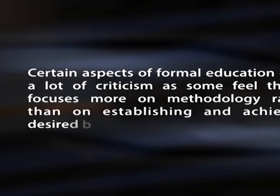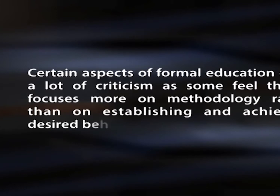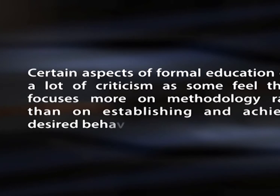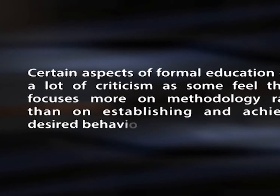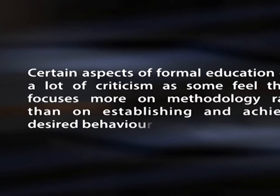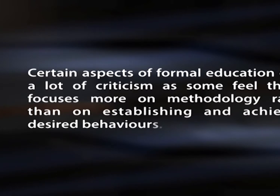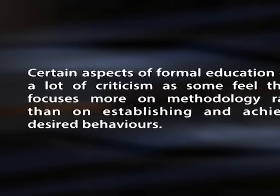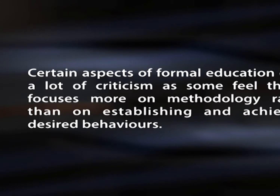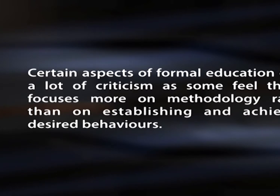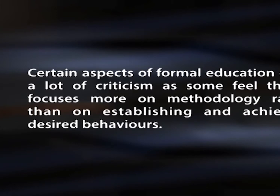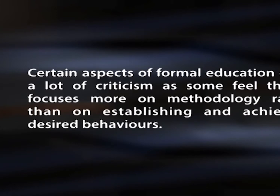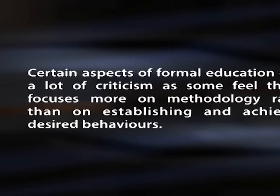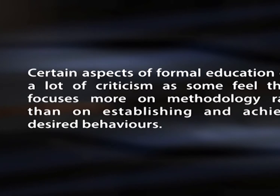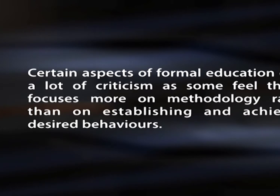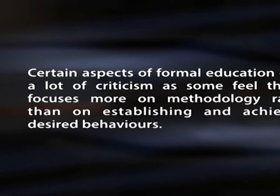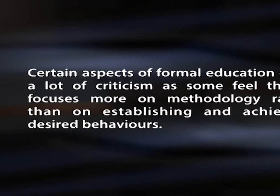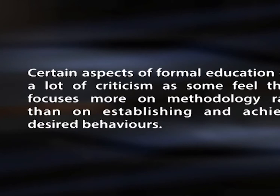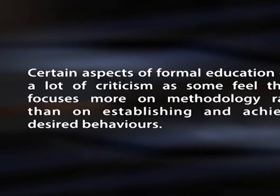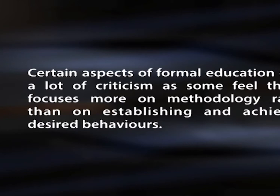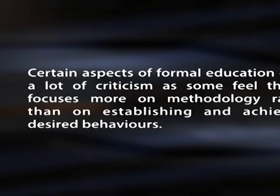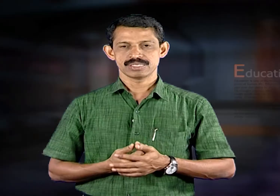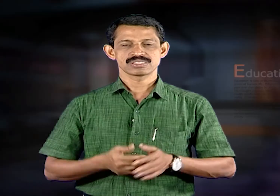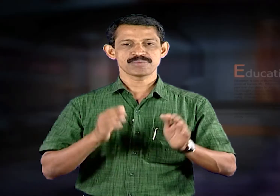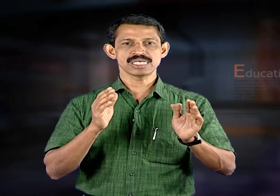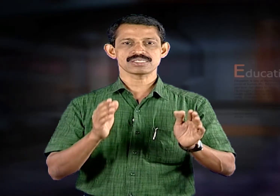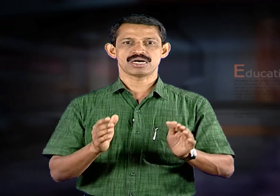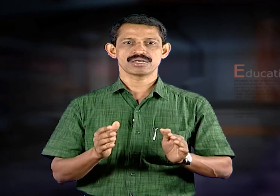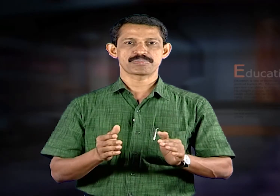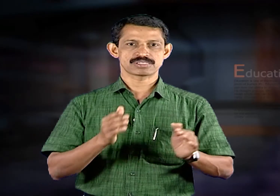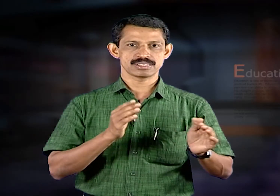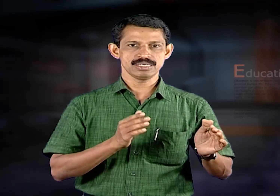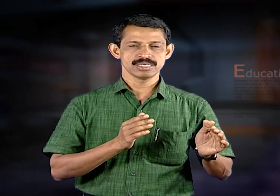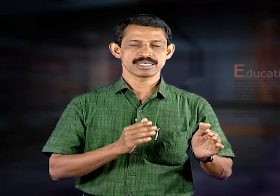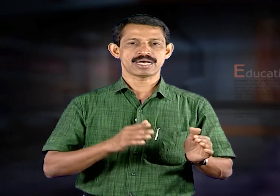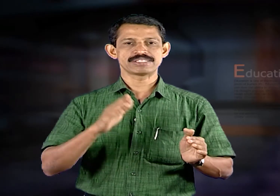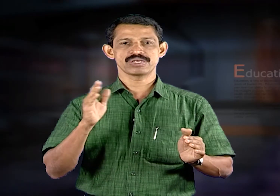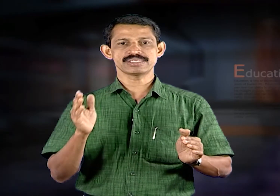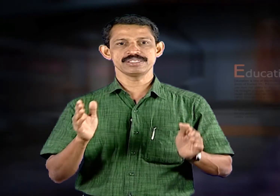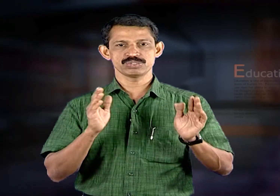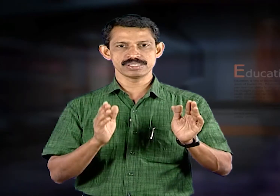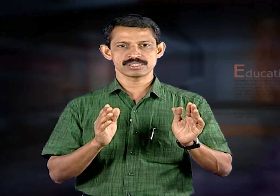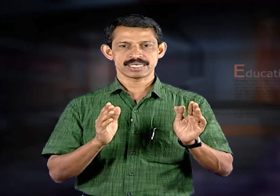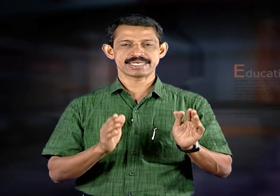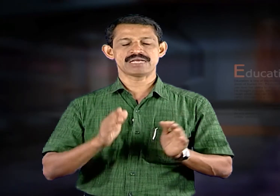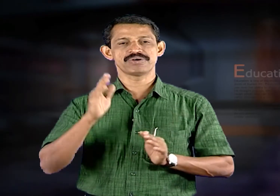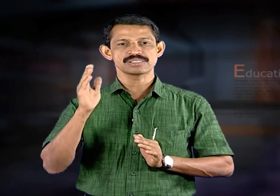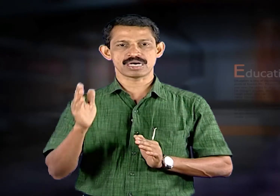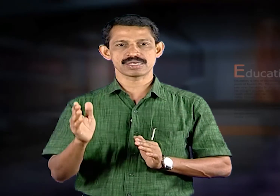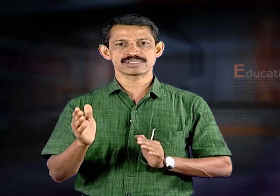and achieving desired behaviors. Subjects are presented in isolated units and efforts are